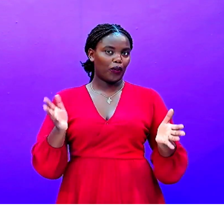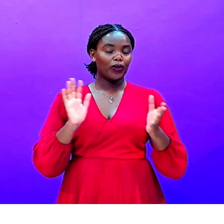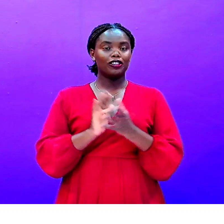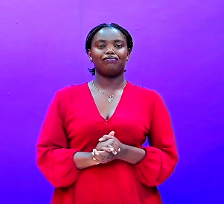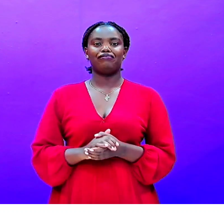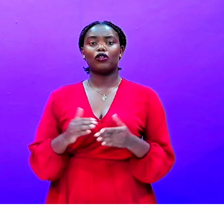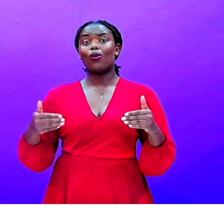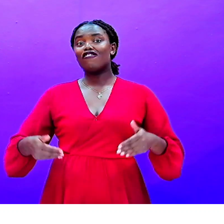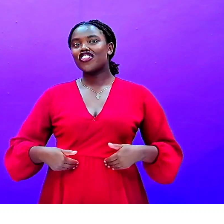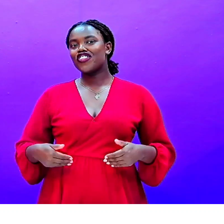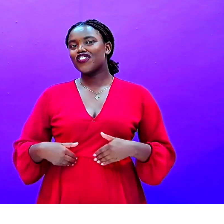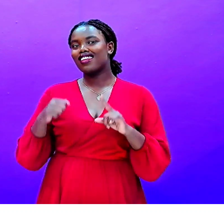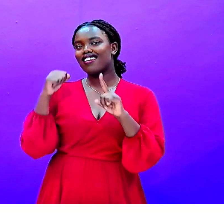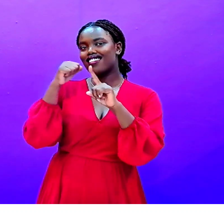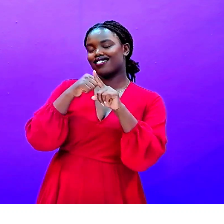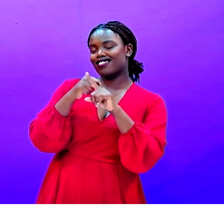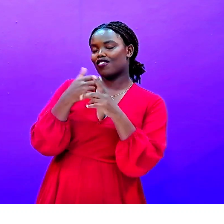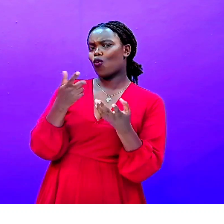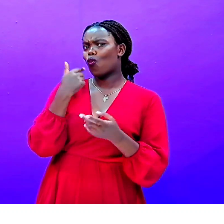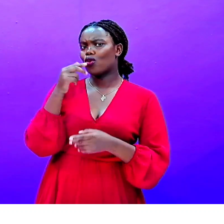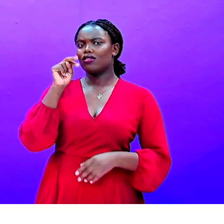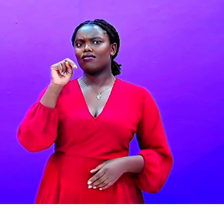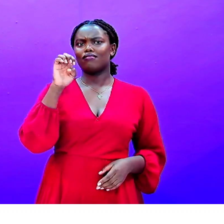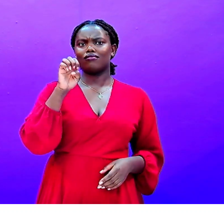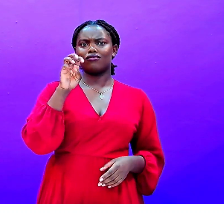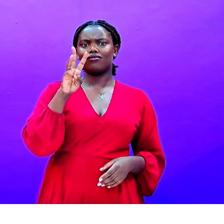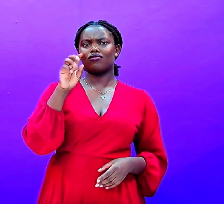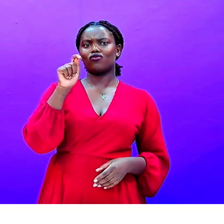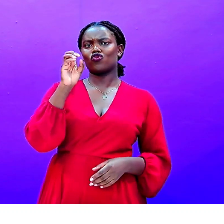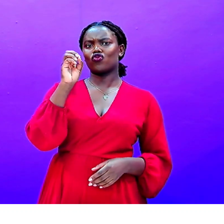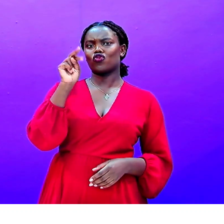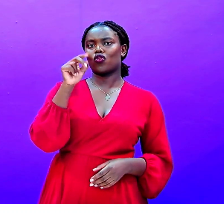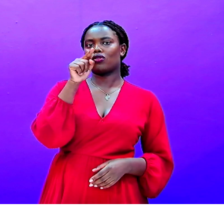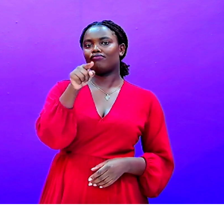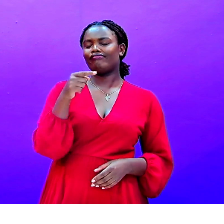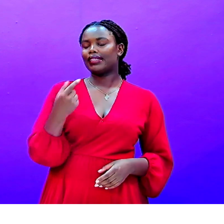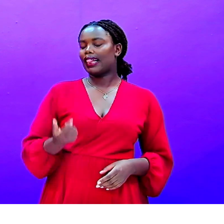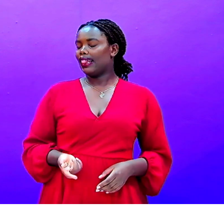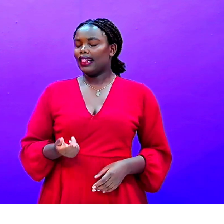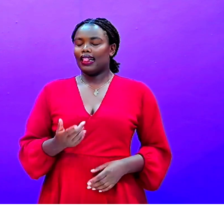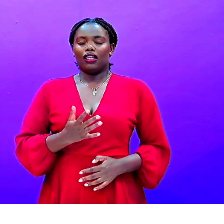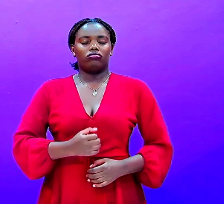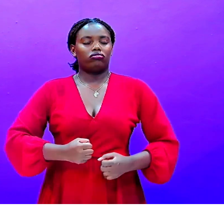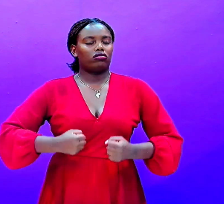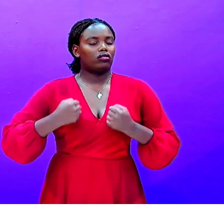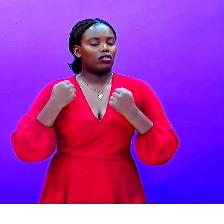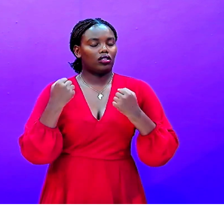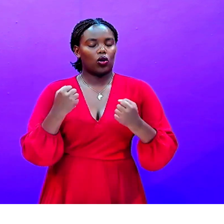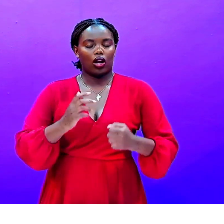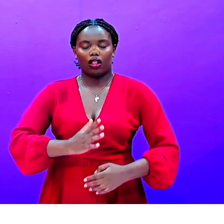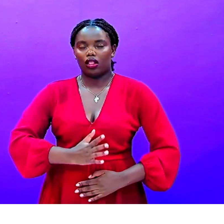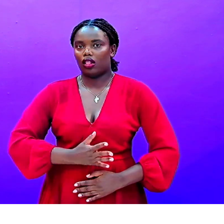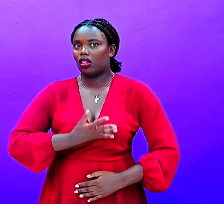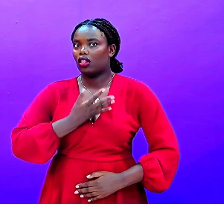On to our next news item. Youth activist Newton Khamasi has